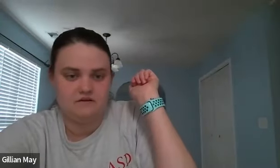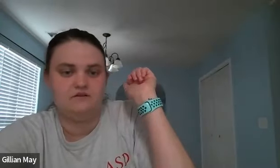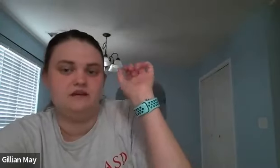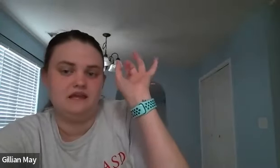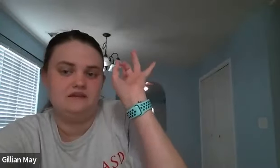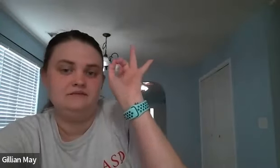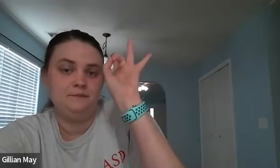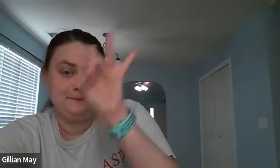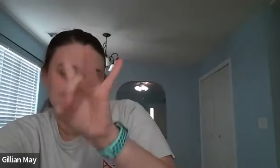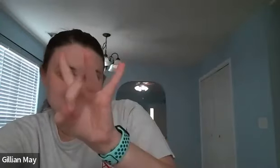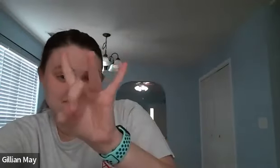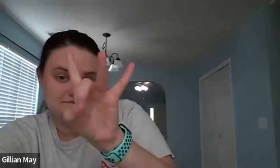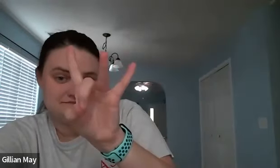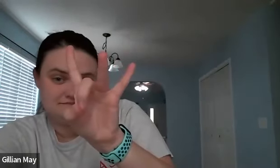Do it again.